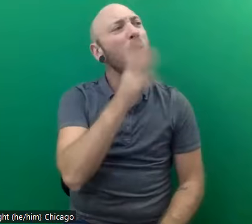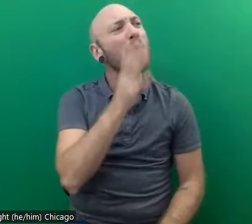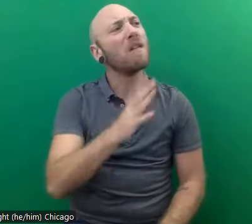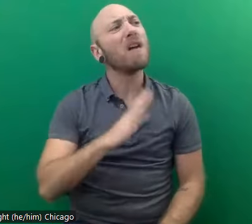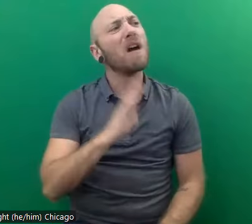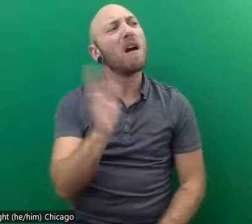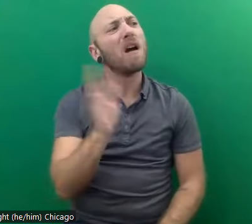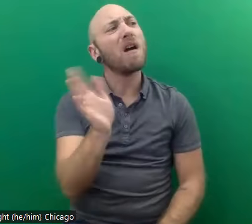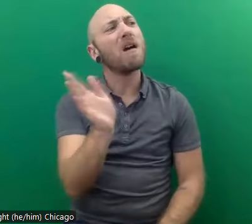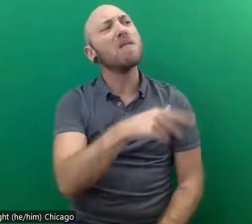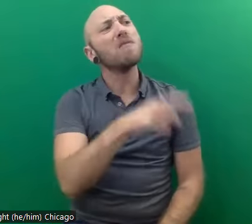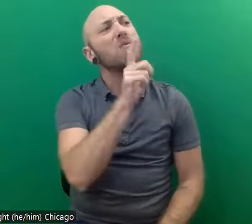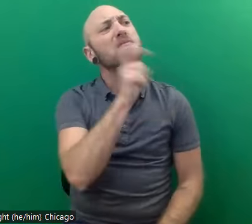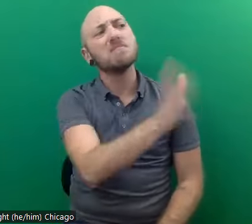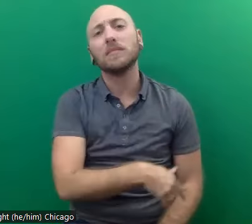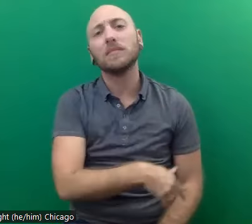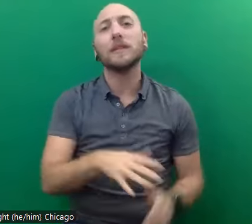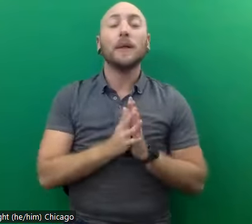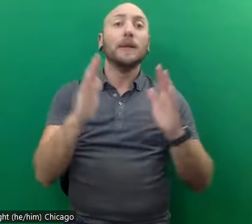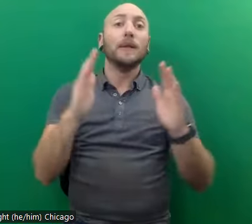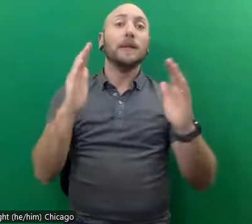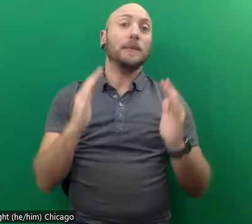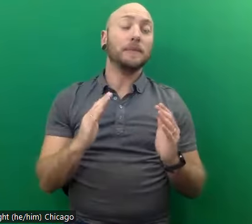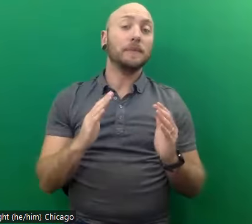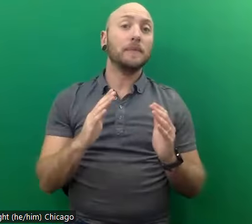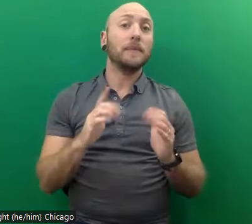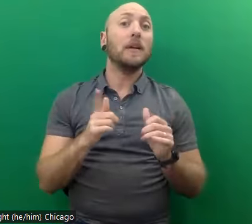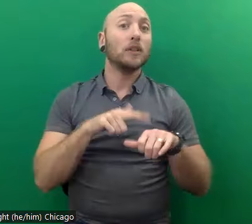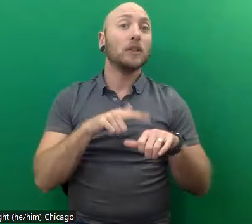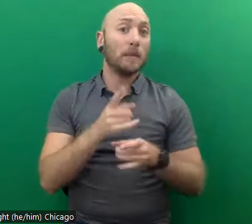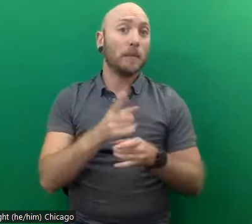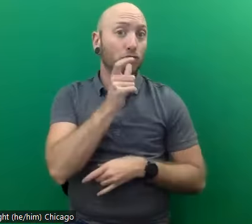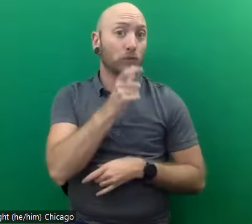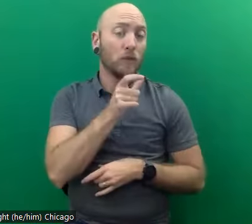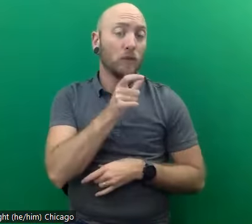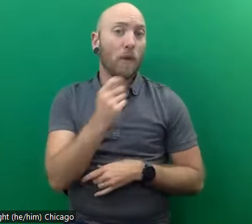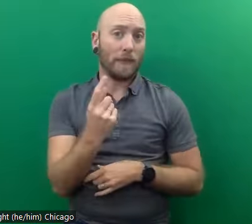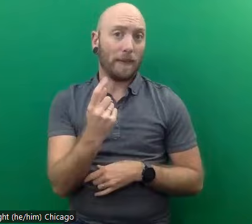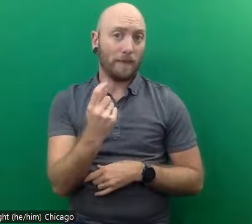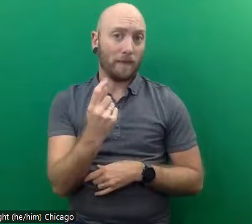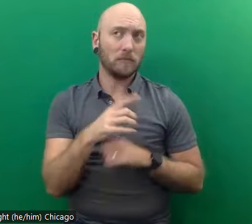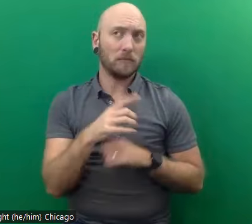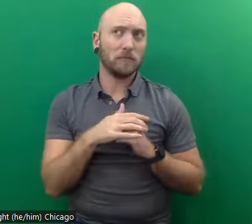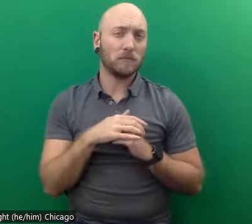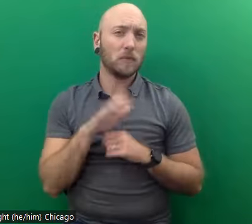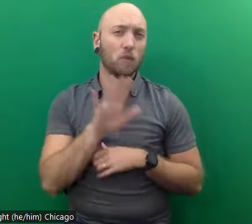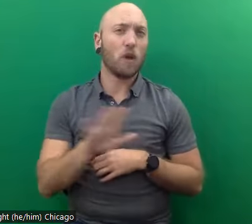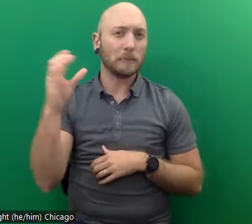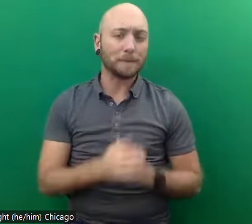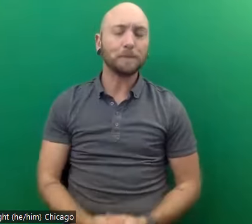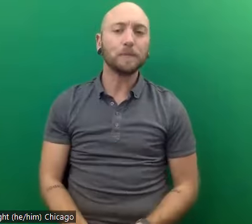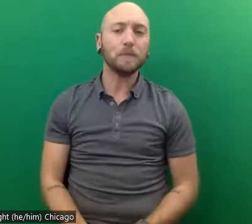My first sip of alcohol, I was 11 years old. It was Christmas time. And while my entire family